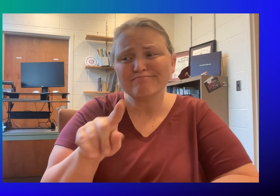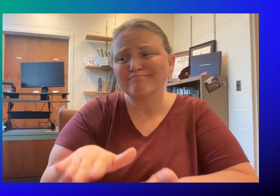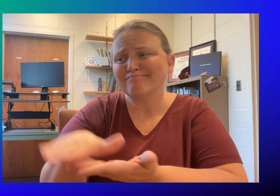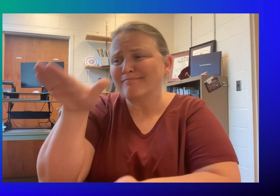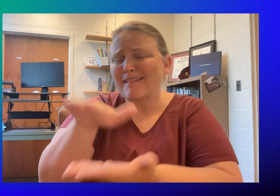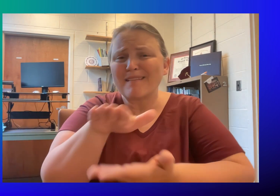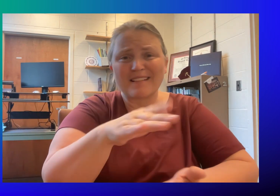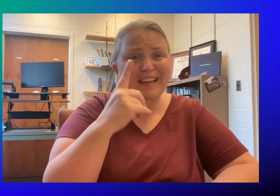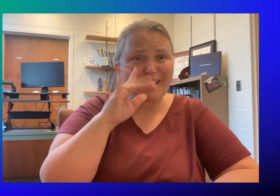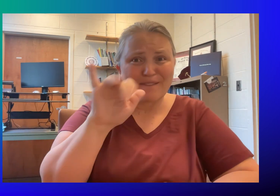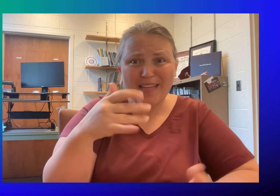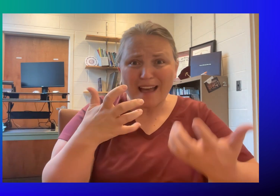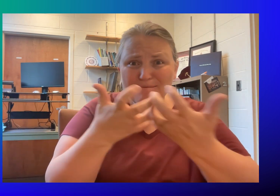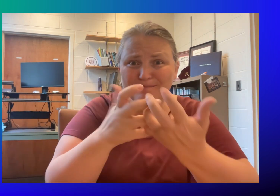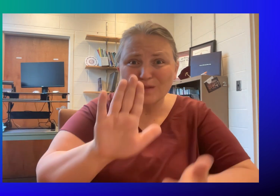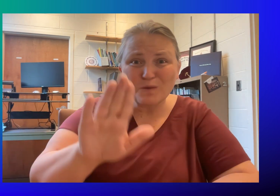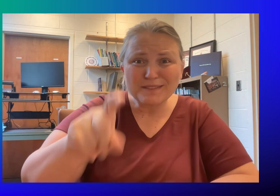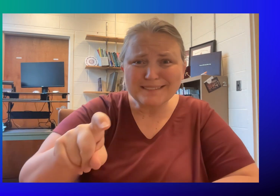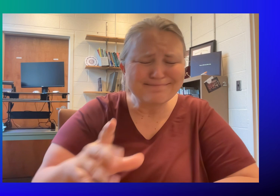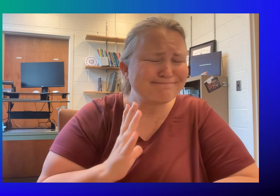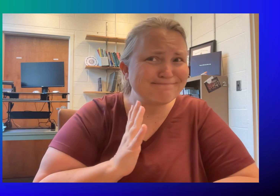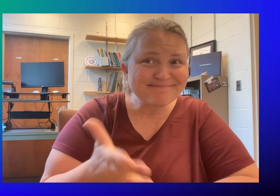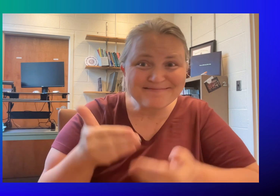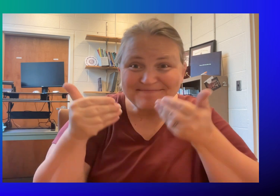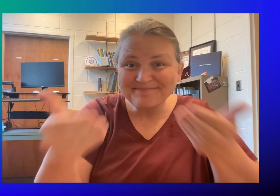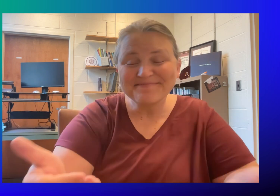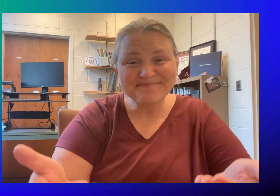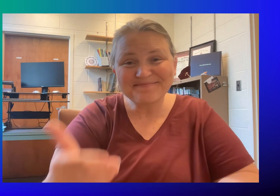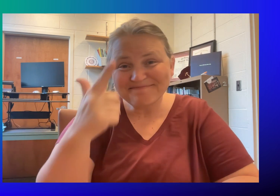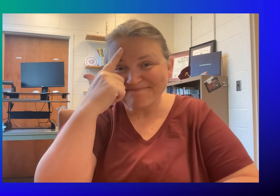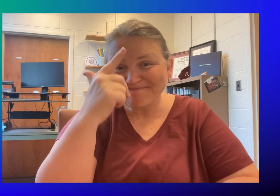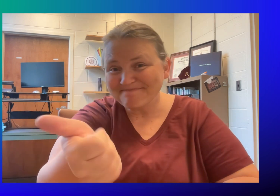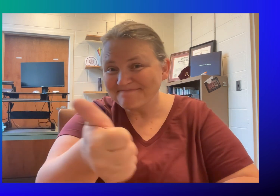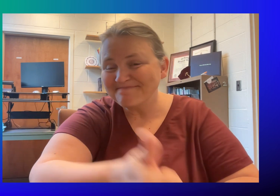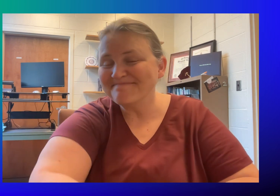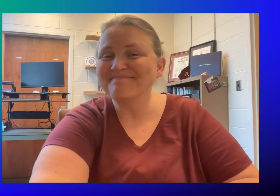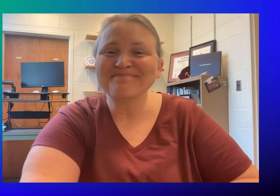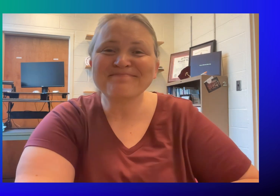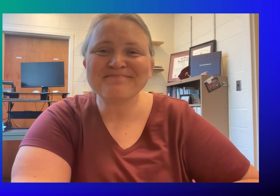with piles on their desks and so forth, and if that works for you, just go for it.